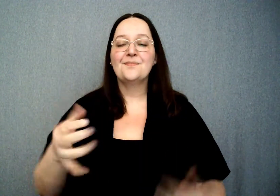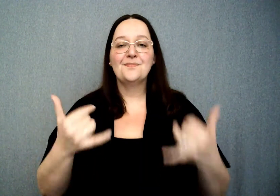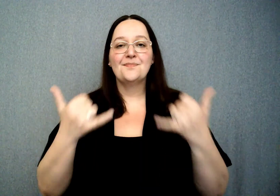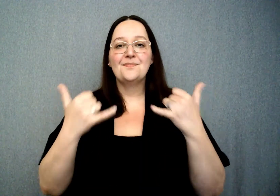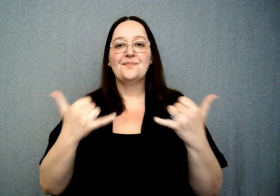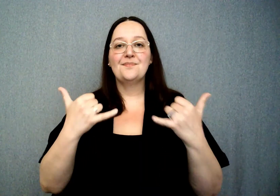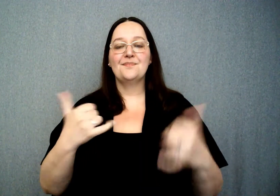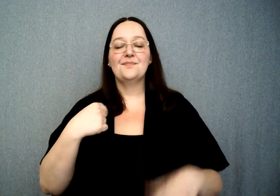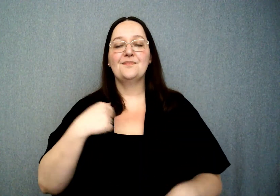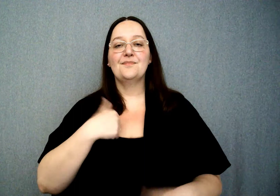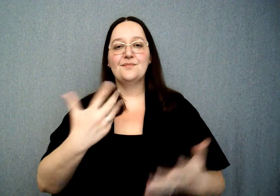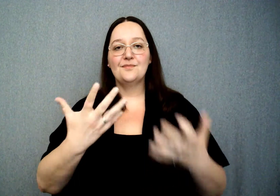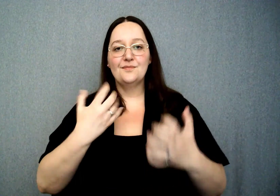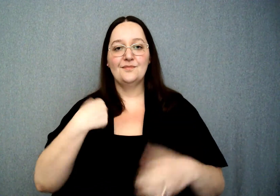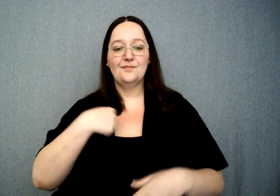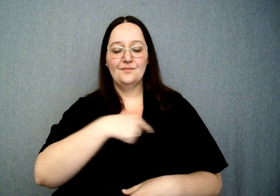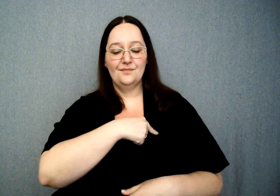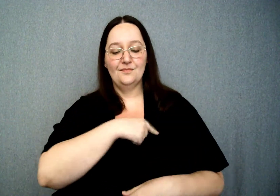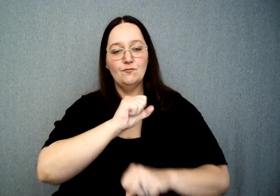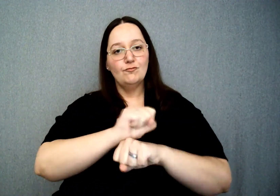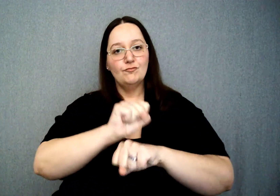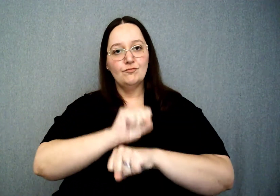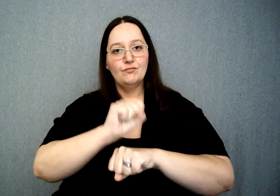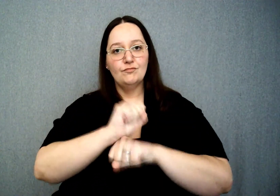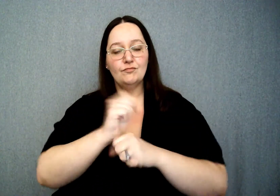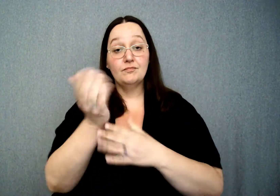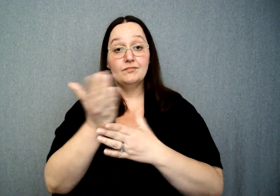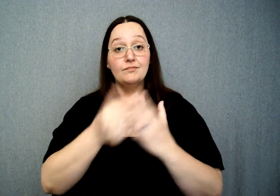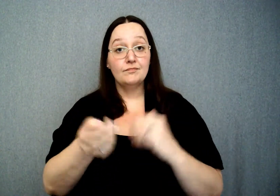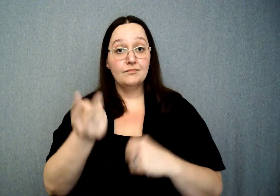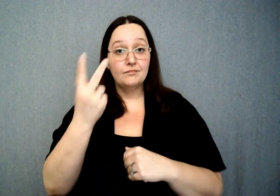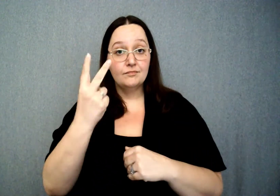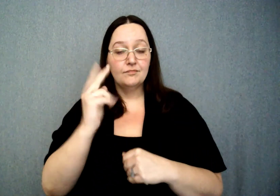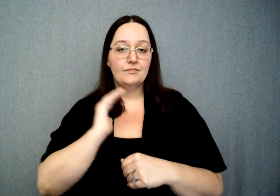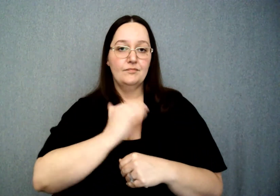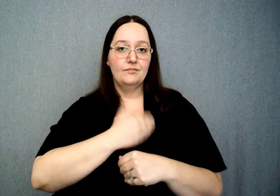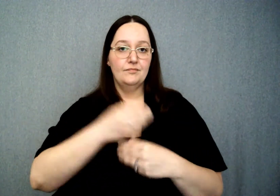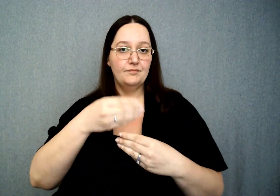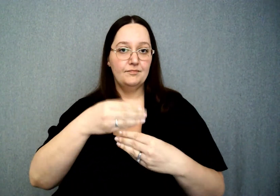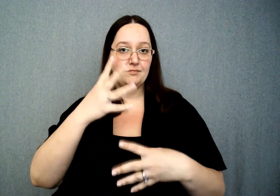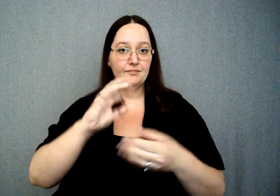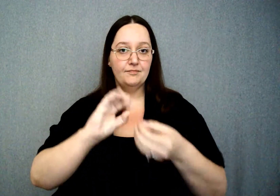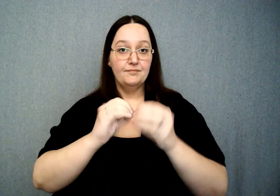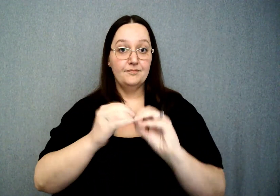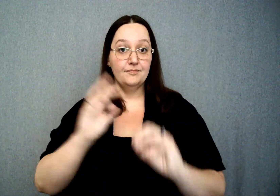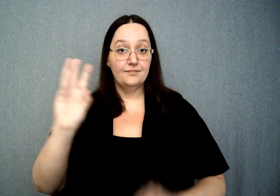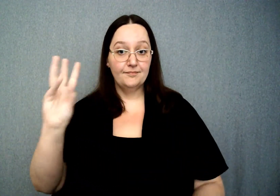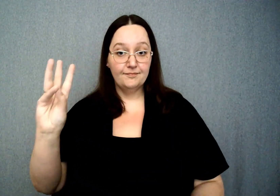All right, hello. We are now going to be working on our part 2 of Unit 6.